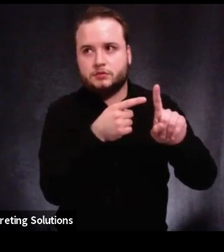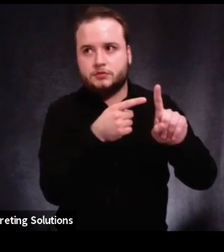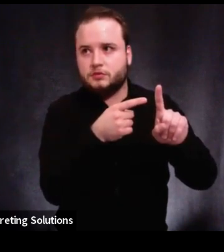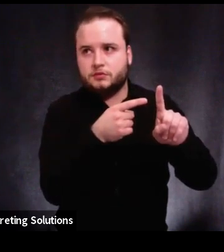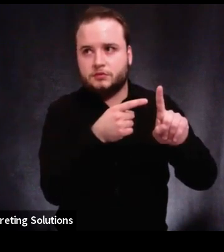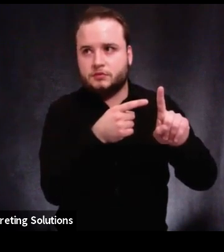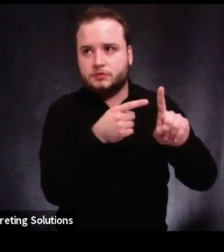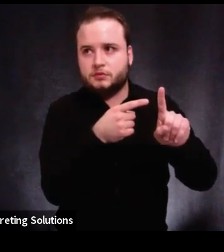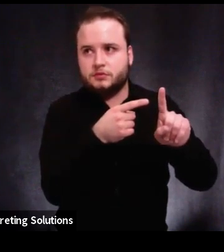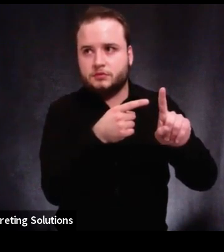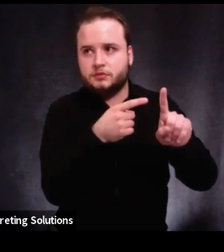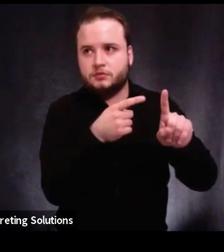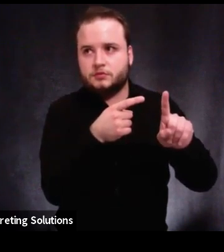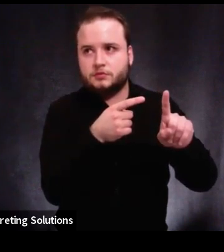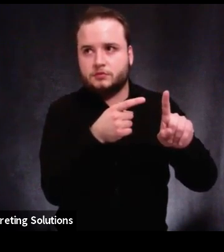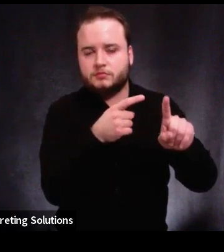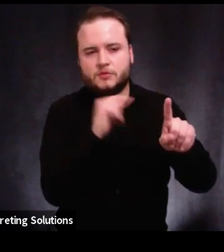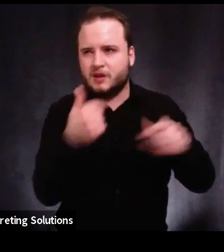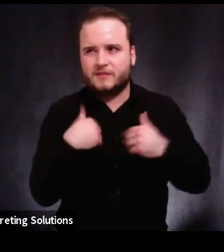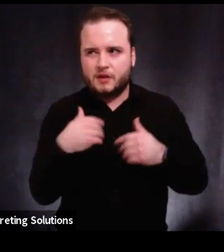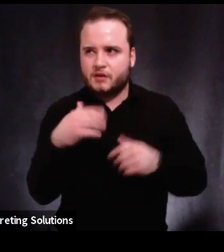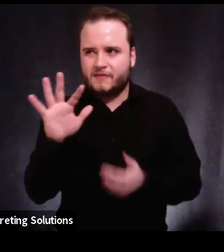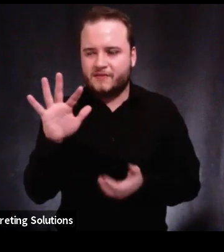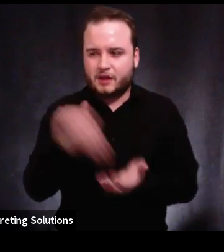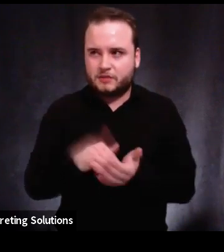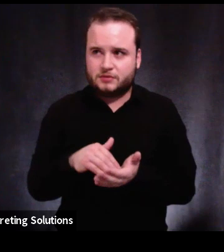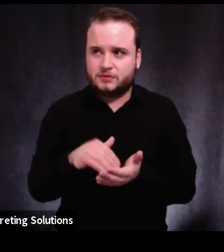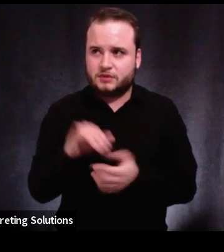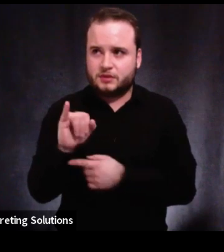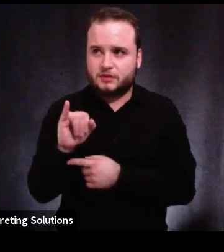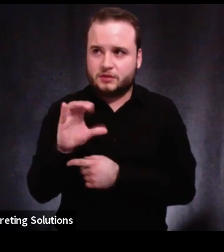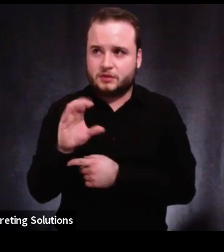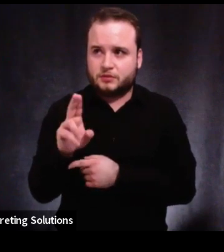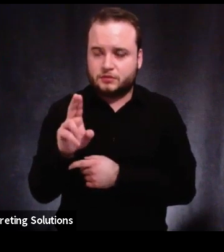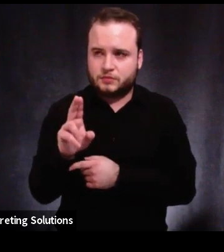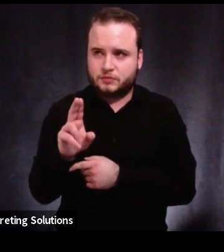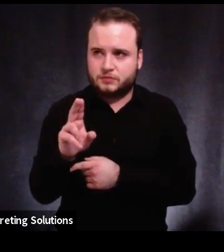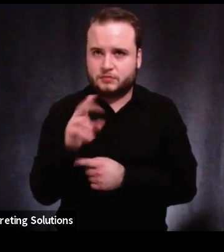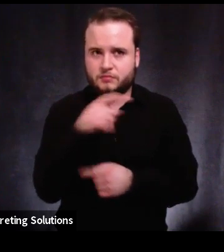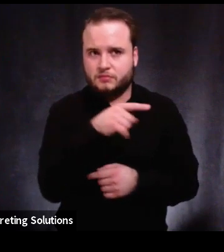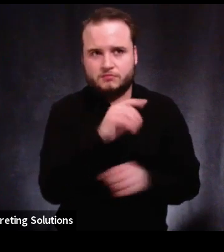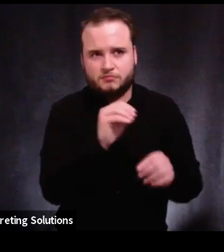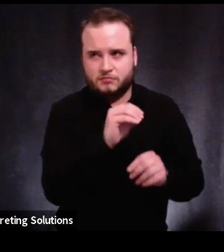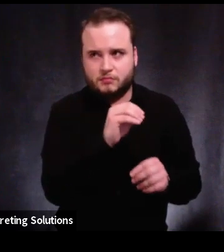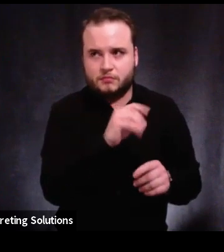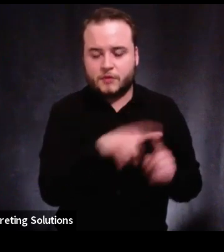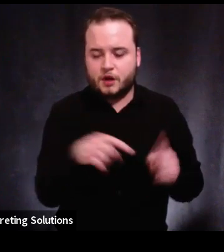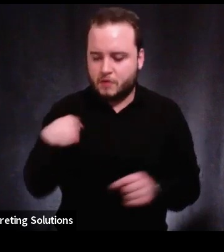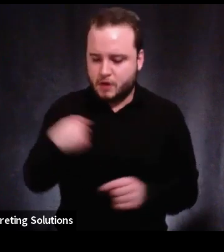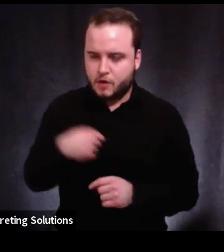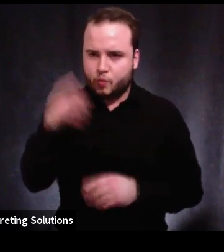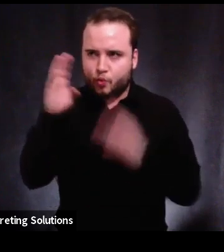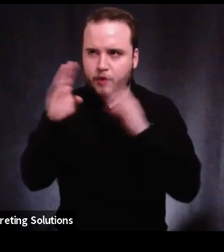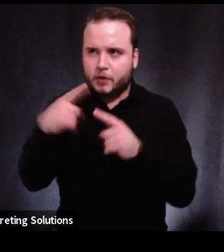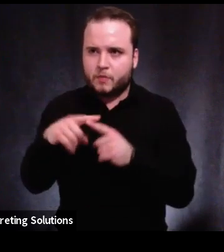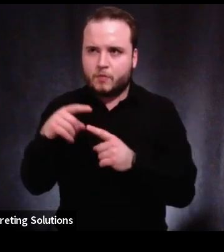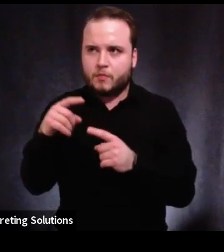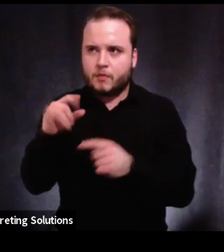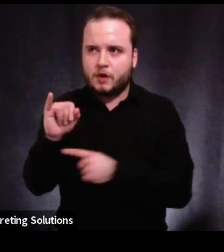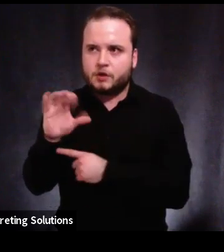why are we so worried about our ICU? The response is, first of all, New York